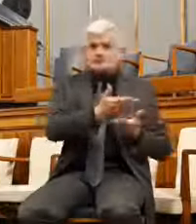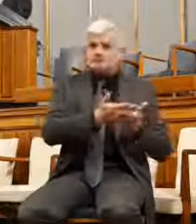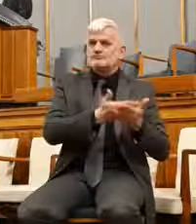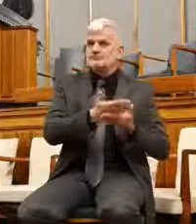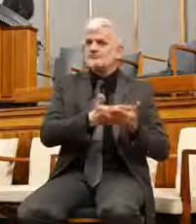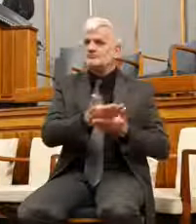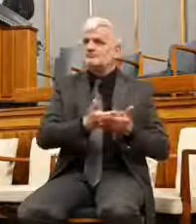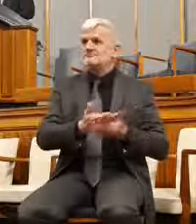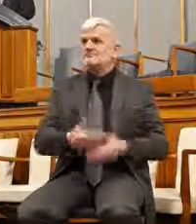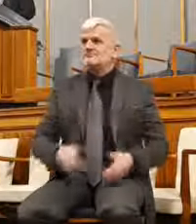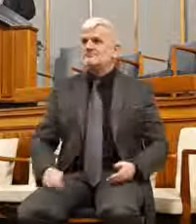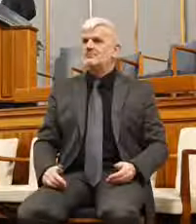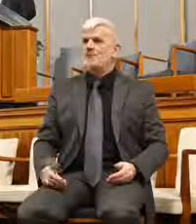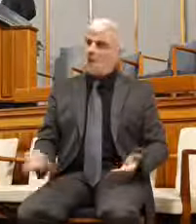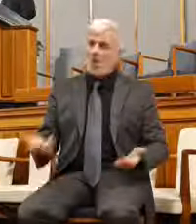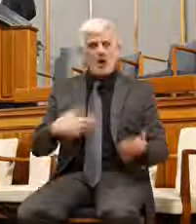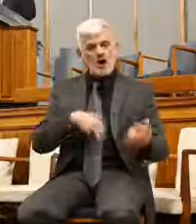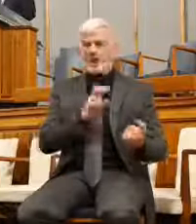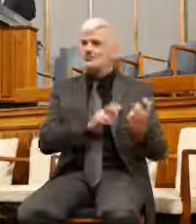Literally, let us argue.